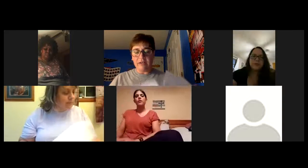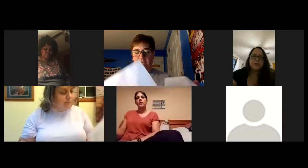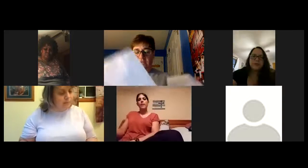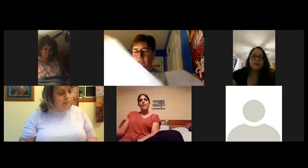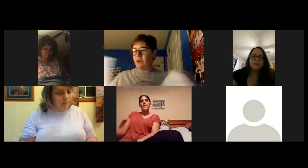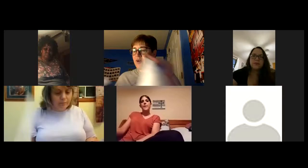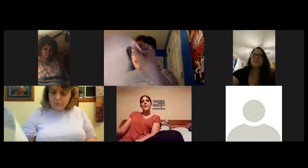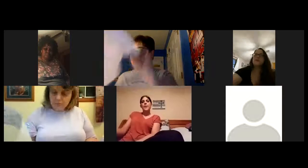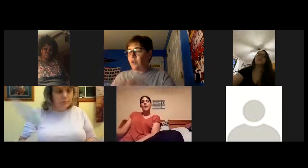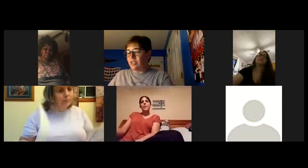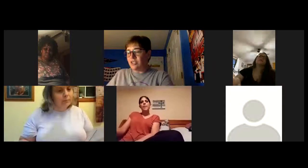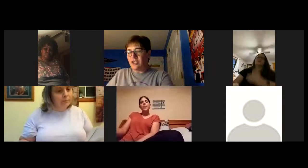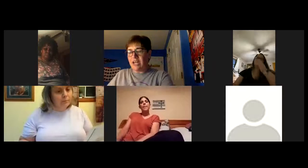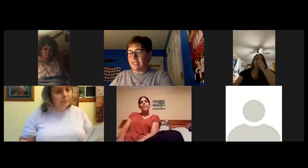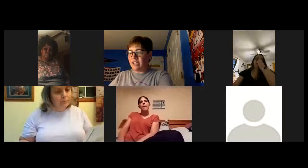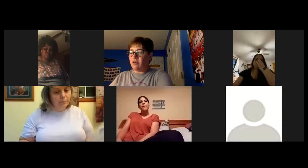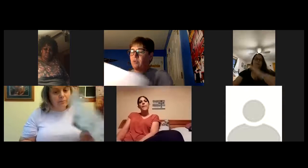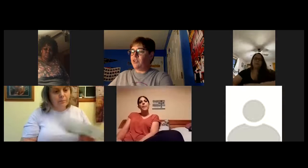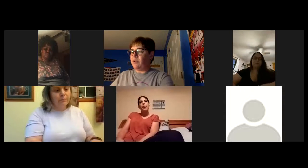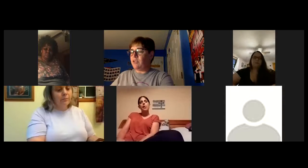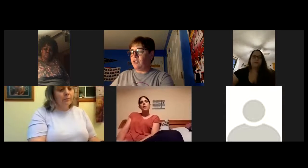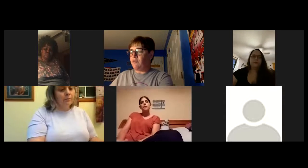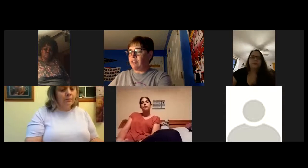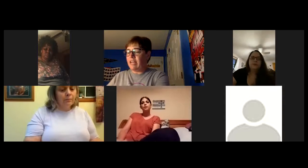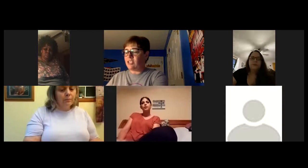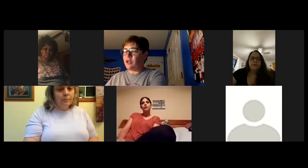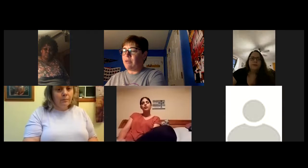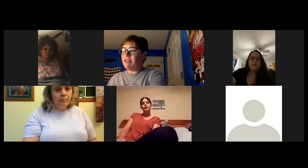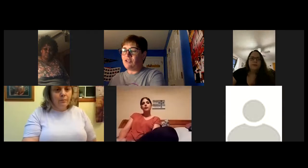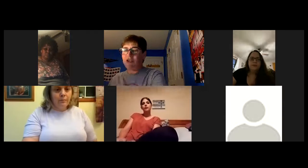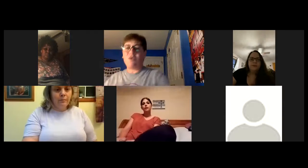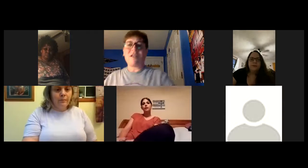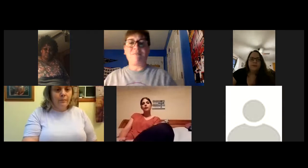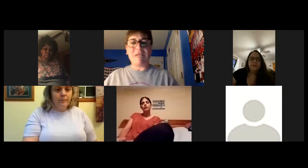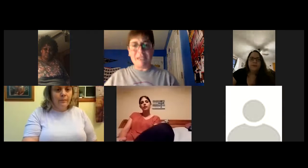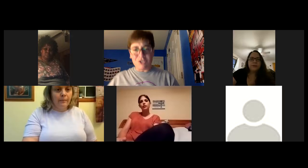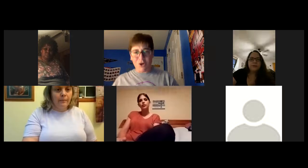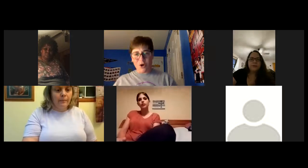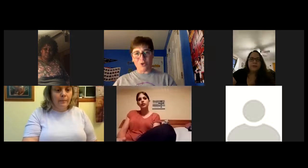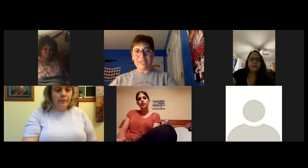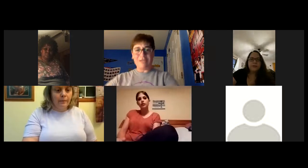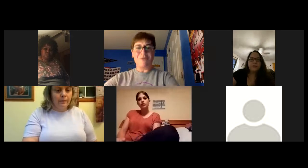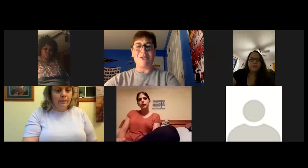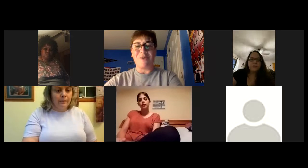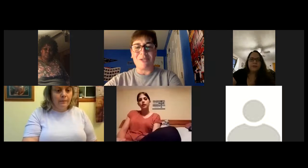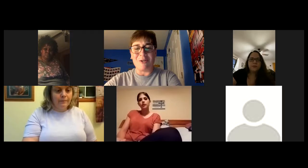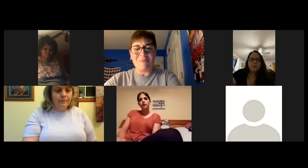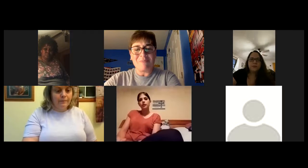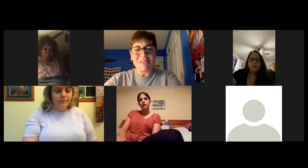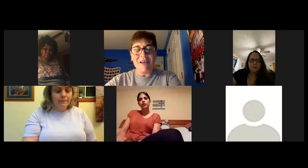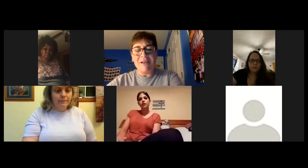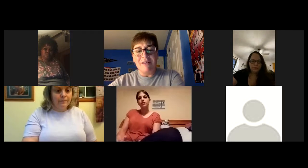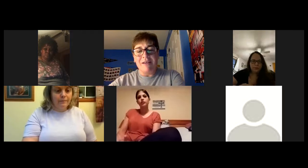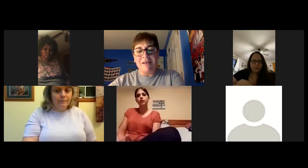Okay, so what kinds of questions you guys got, or what you want to do for the last 30 minutes, or do y'all want me to let you go early? What y'all want to do?